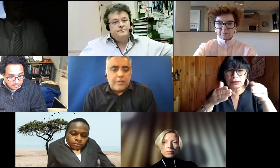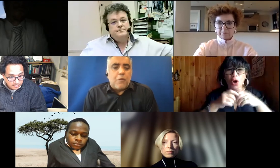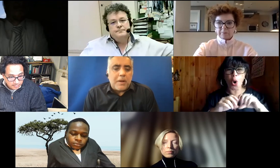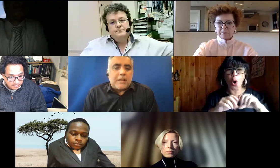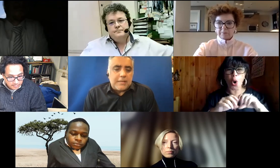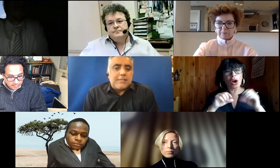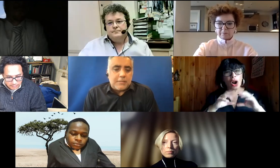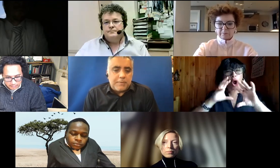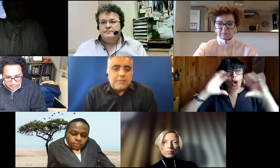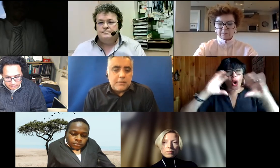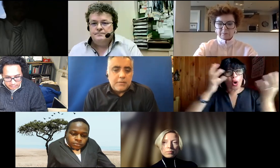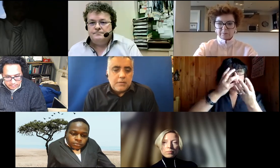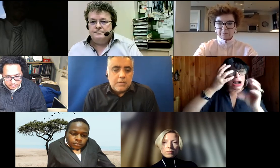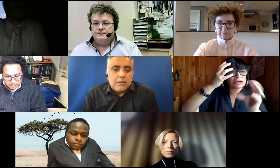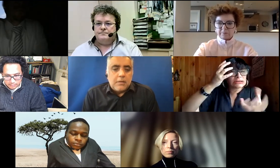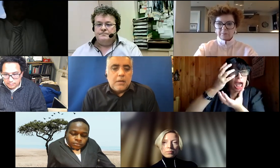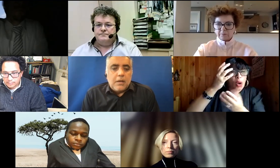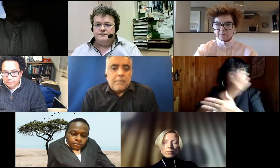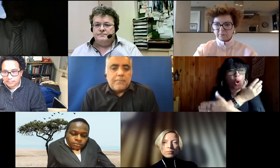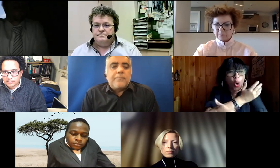that they form like an assessment.